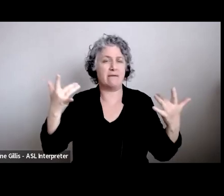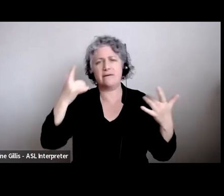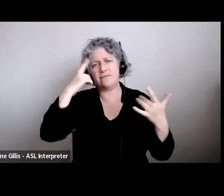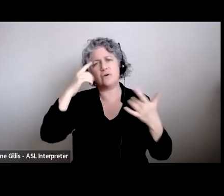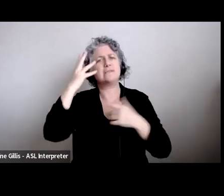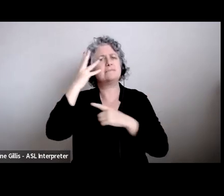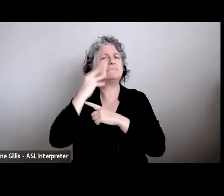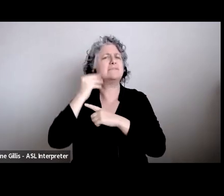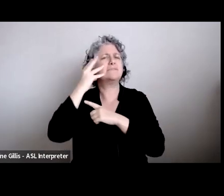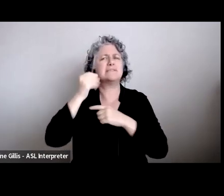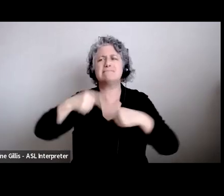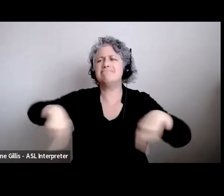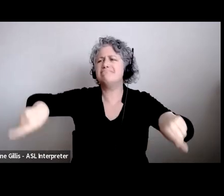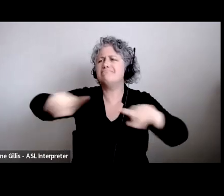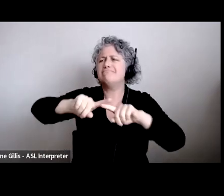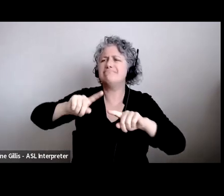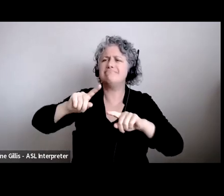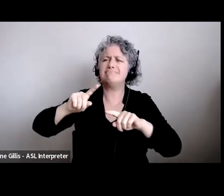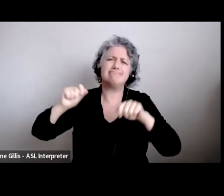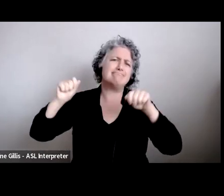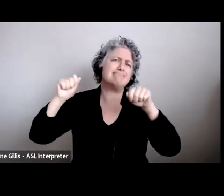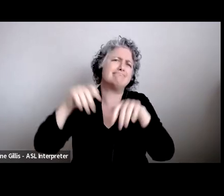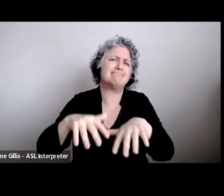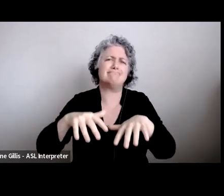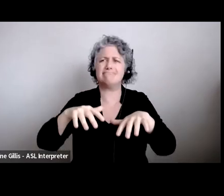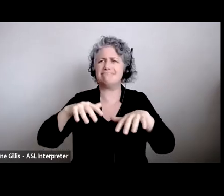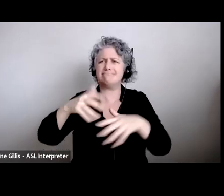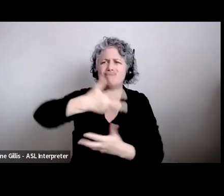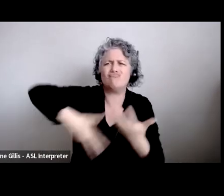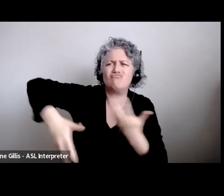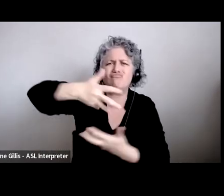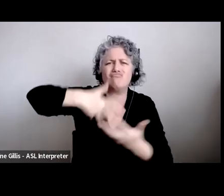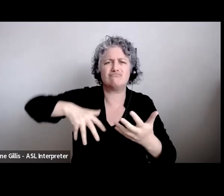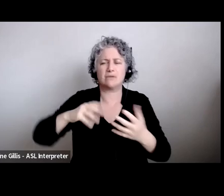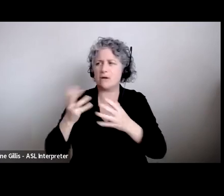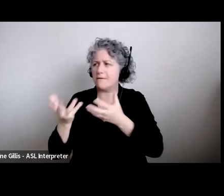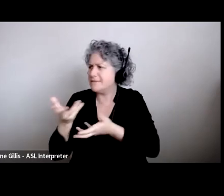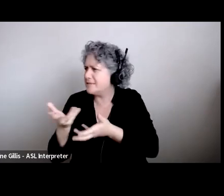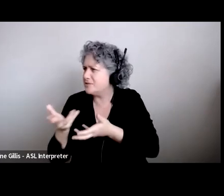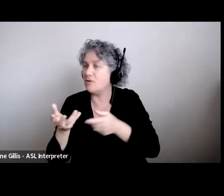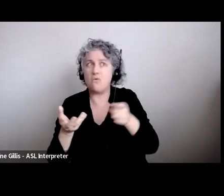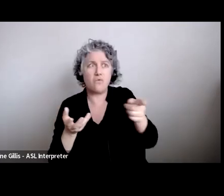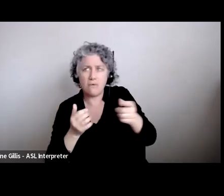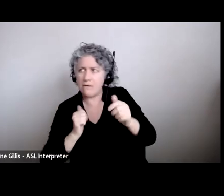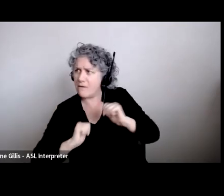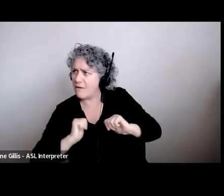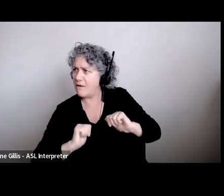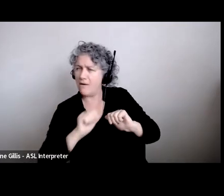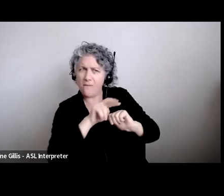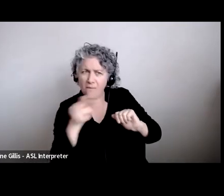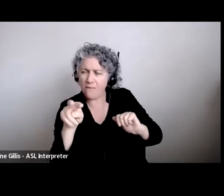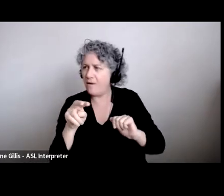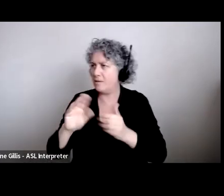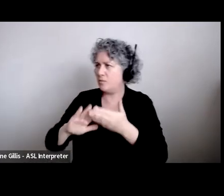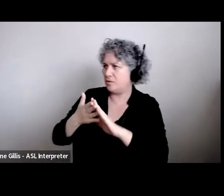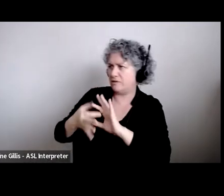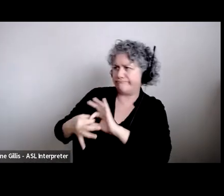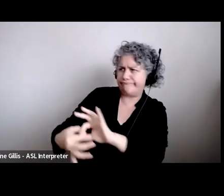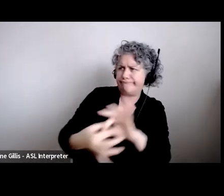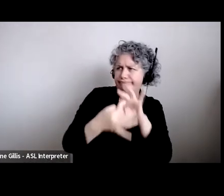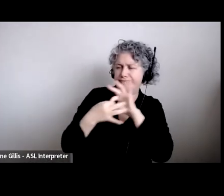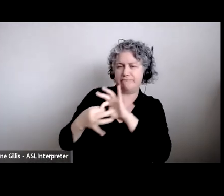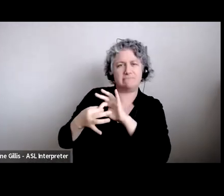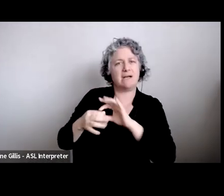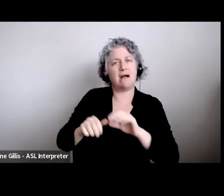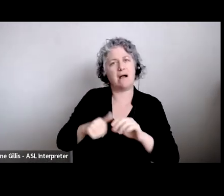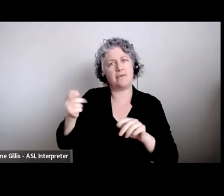patrons. That's more than that, more than just the play. What's the conversation before the play? How do we connect with community? How do we connect with other